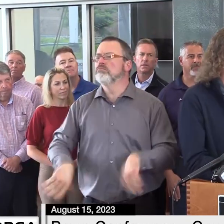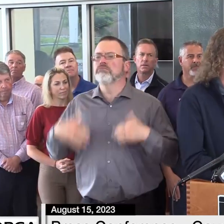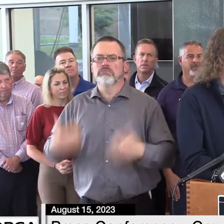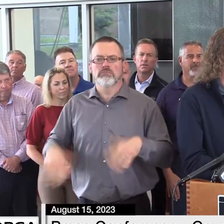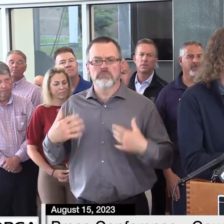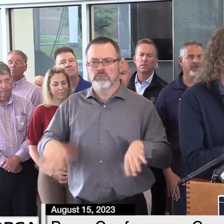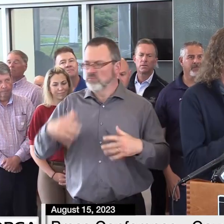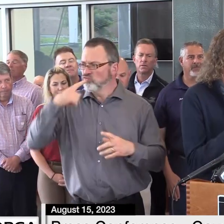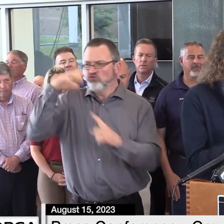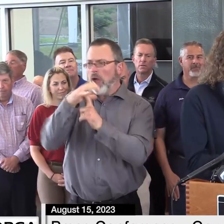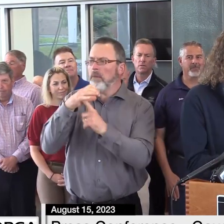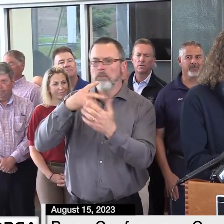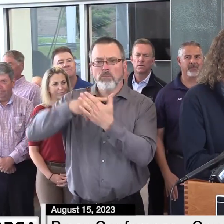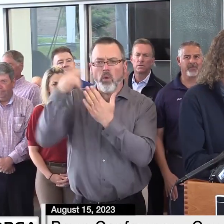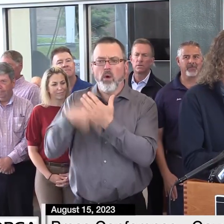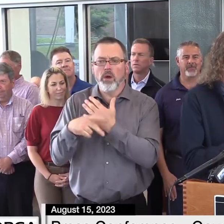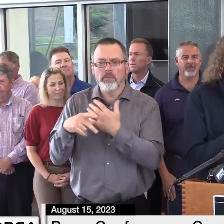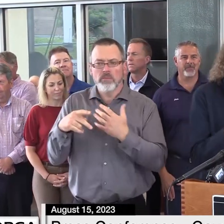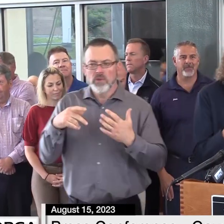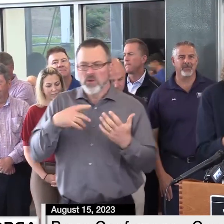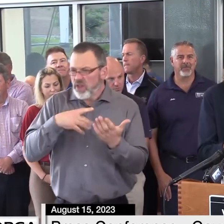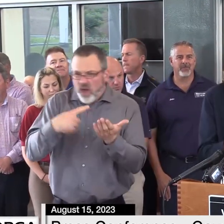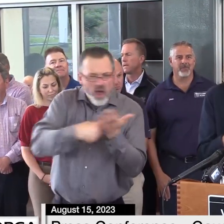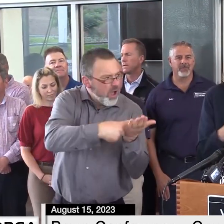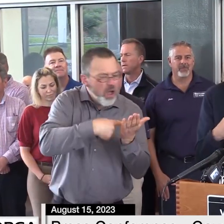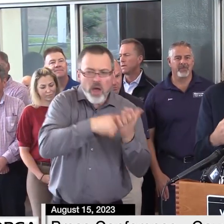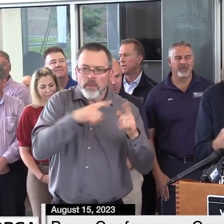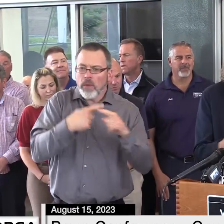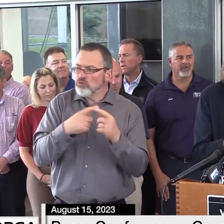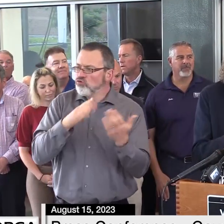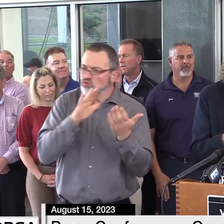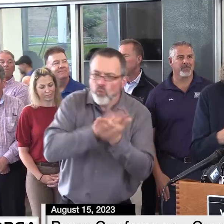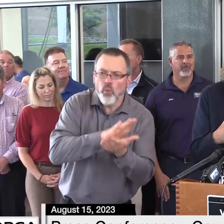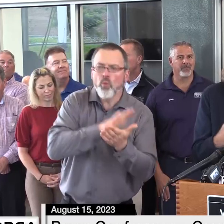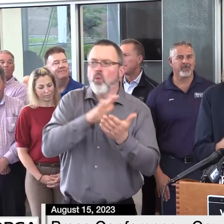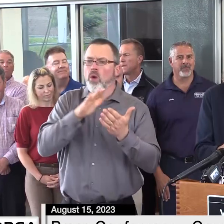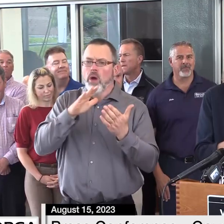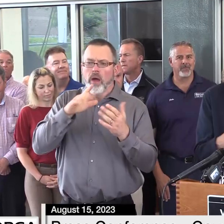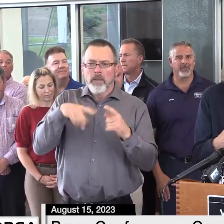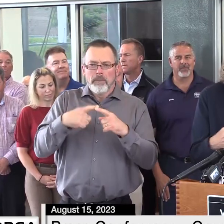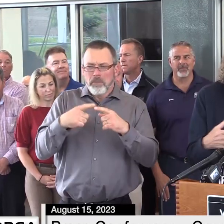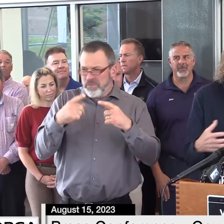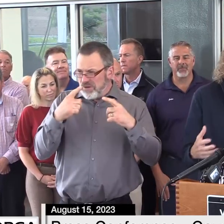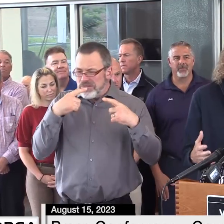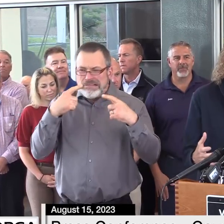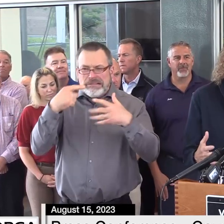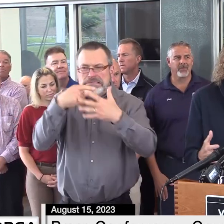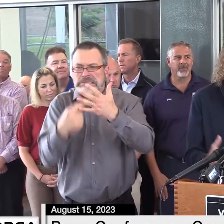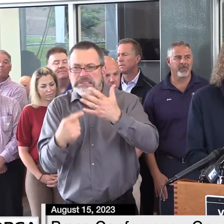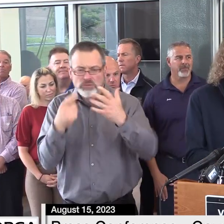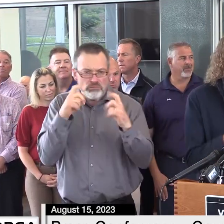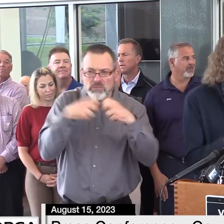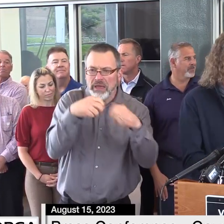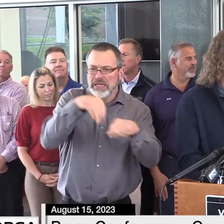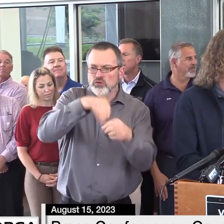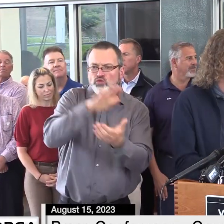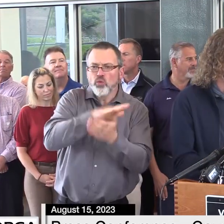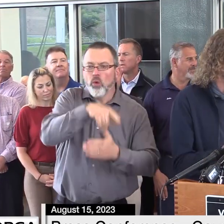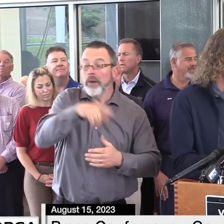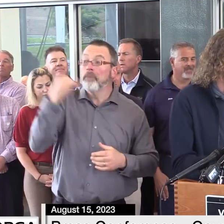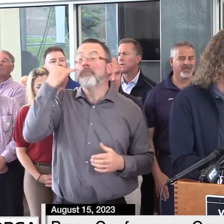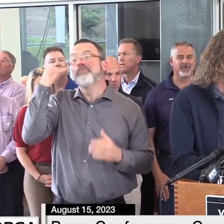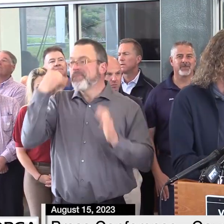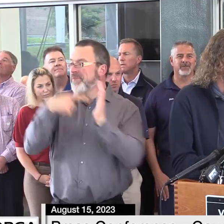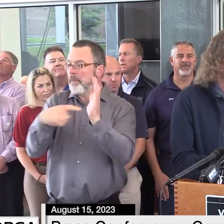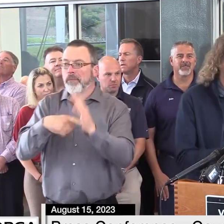were talking about how the schools have problems sometimes funding music programs. What I would like